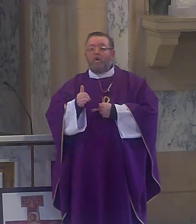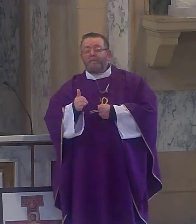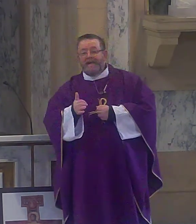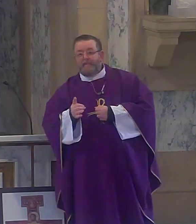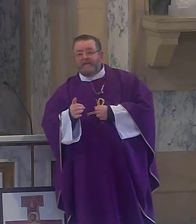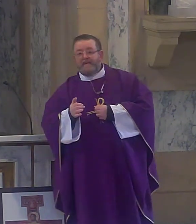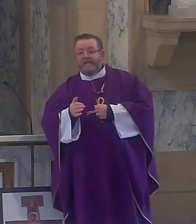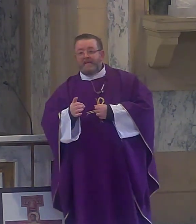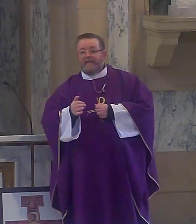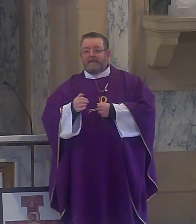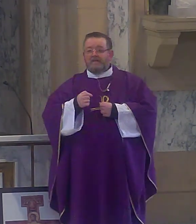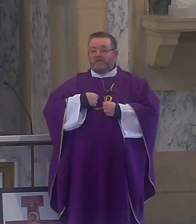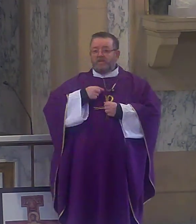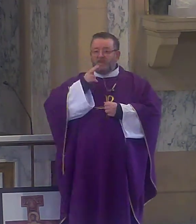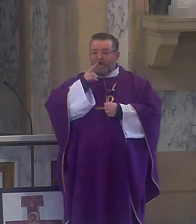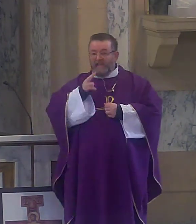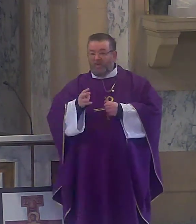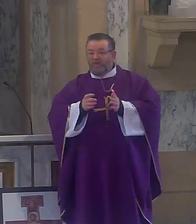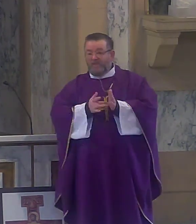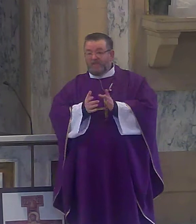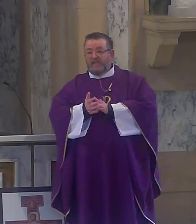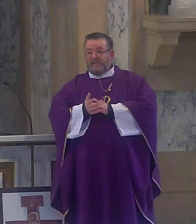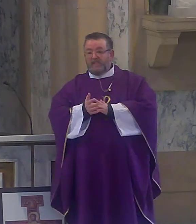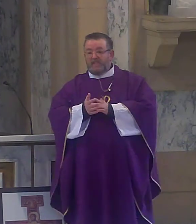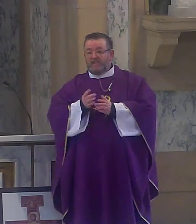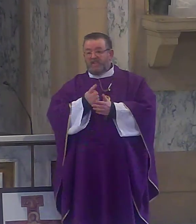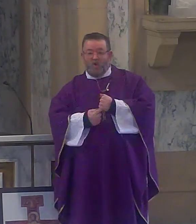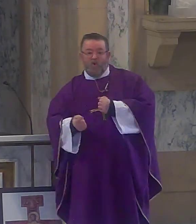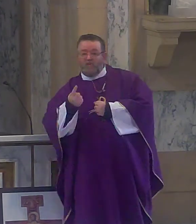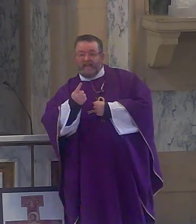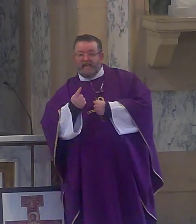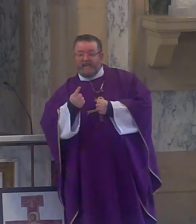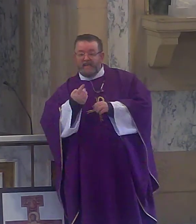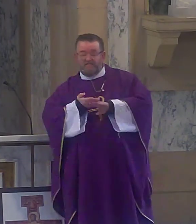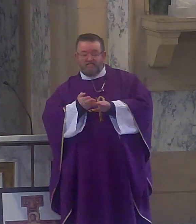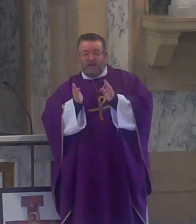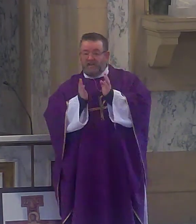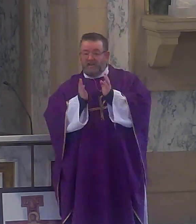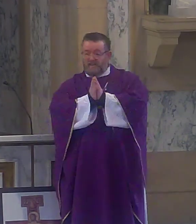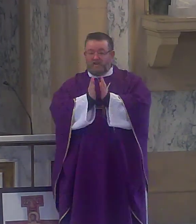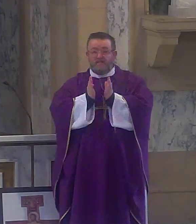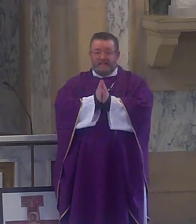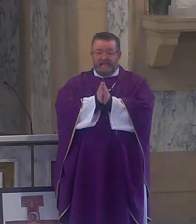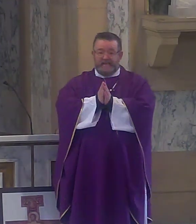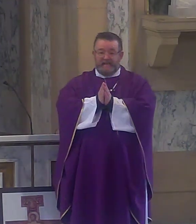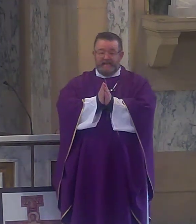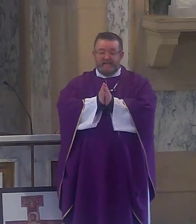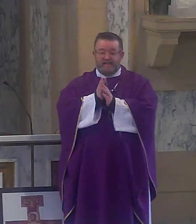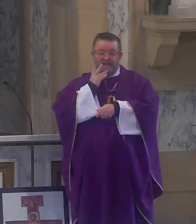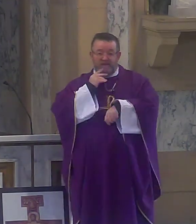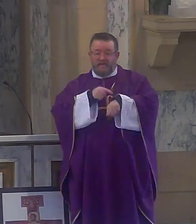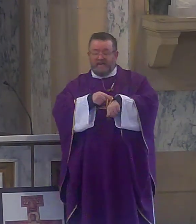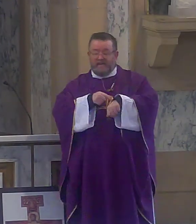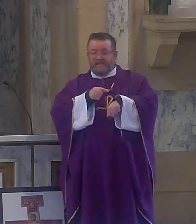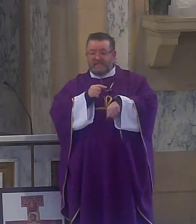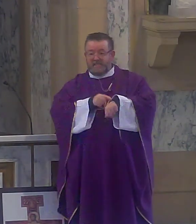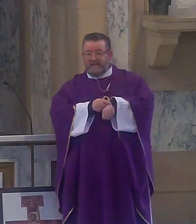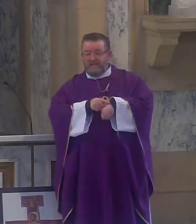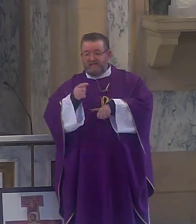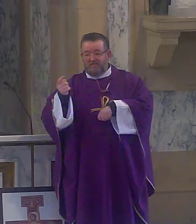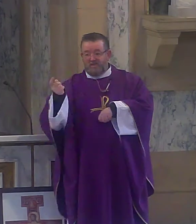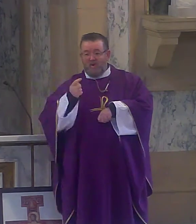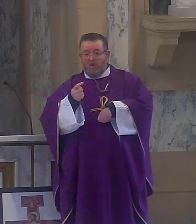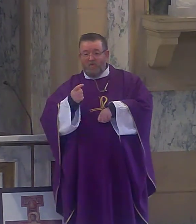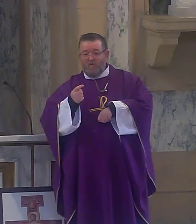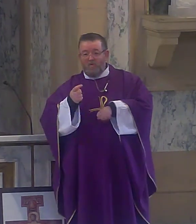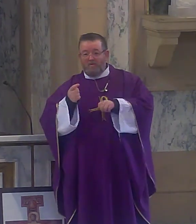or maybe do i look for jesus only on a sunday when it's time